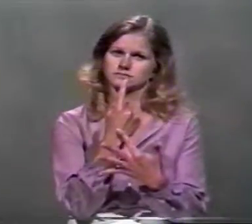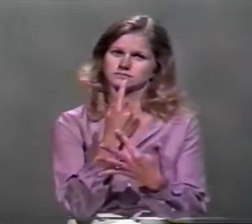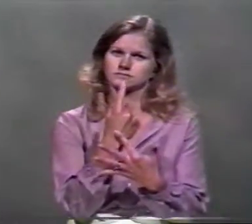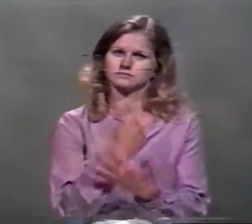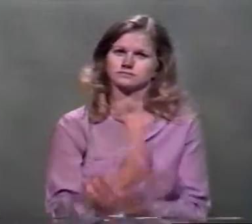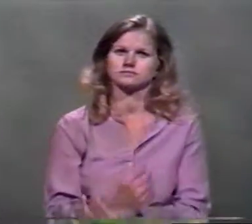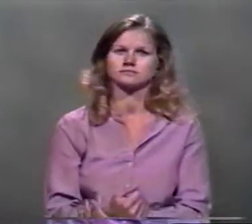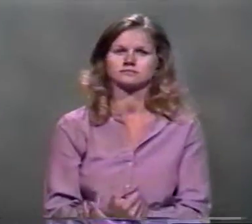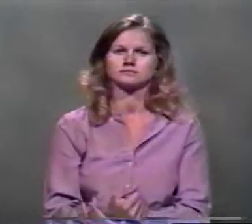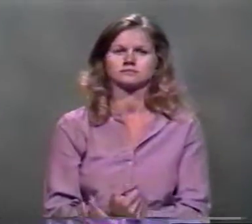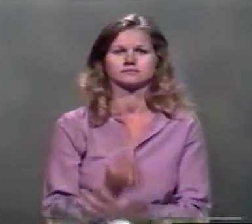1 on Tuesday.